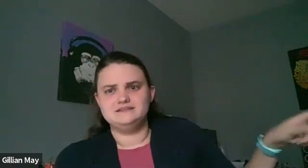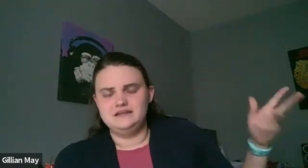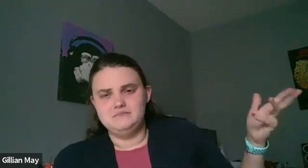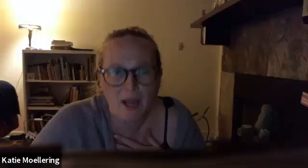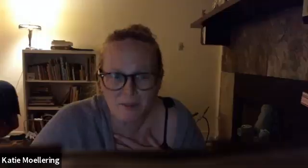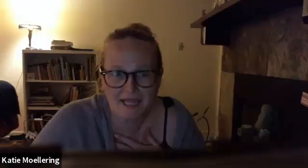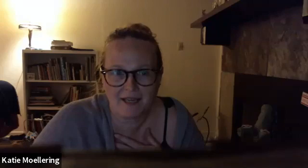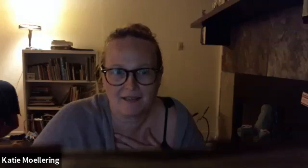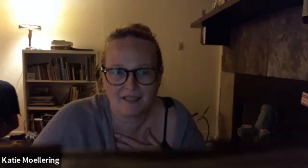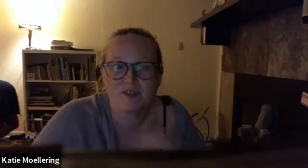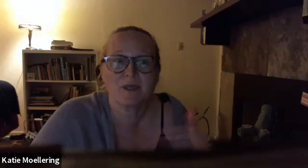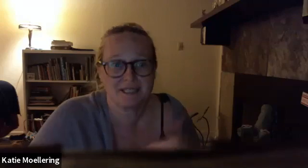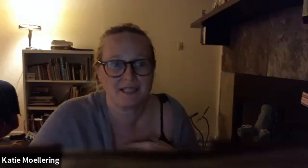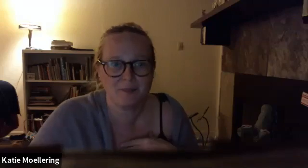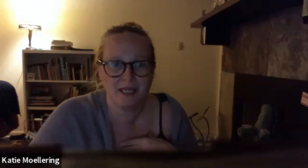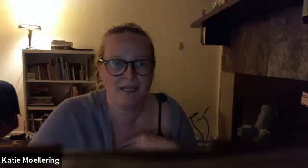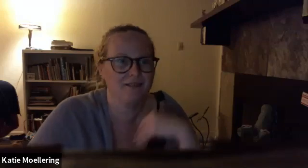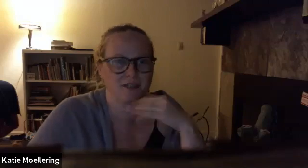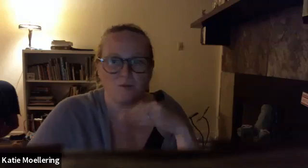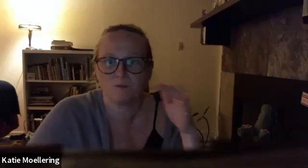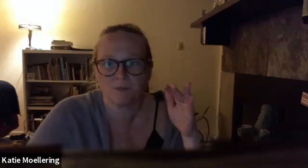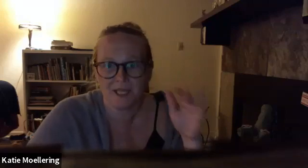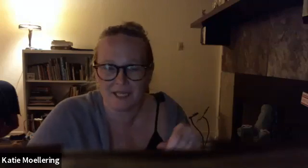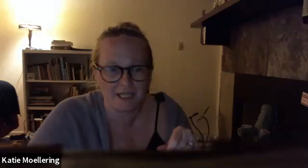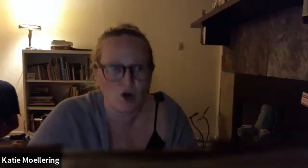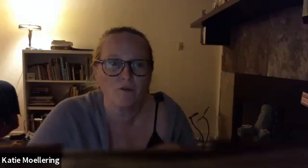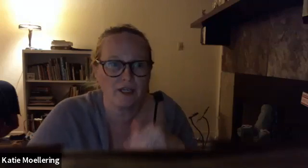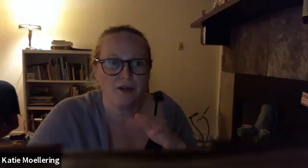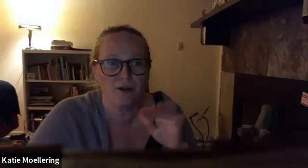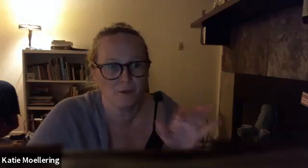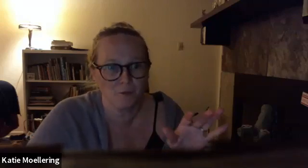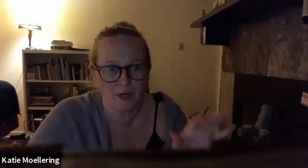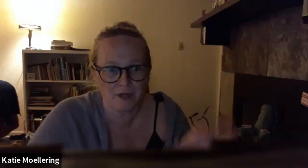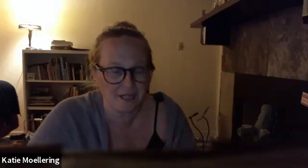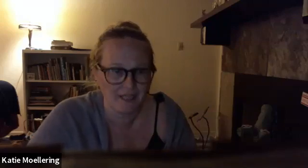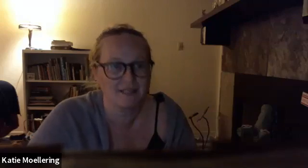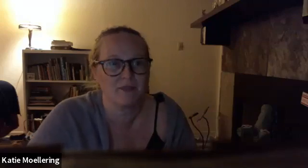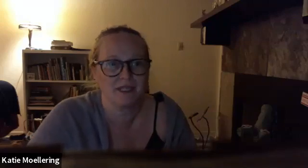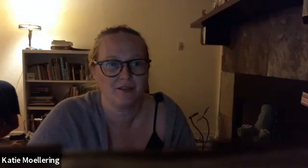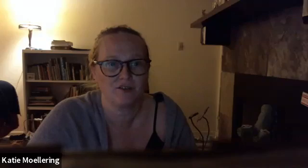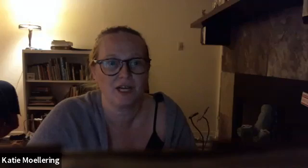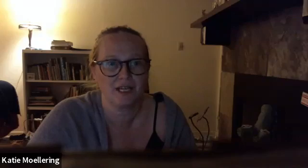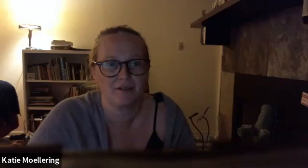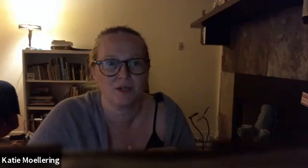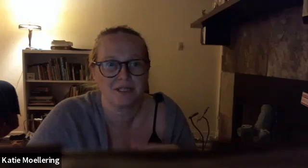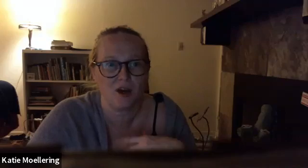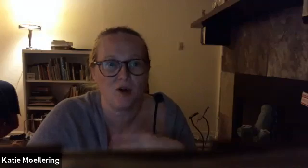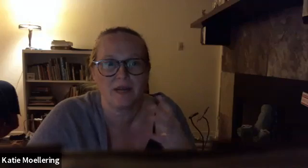And if someone had said to me, like, can I get coffee, or where can I get something to eat or drink? And I was trying to say, all we have is a